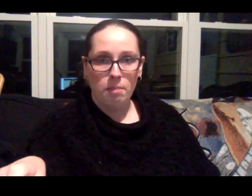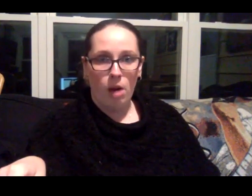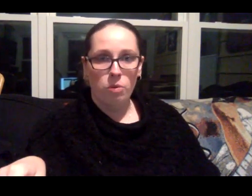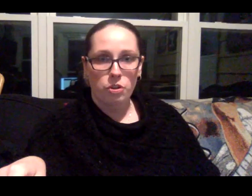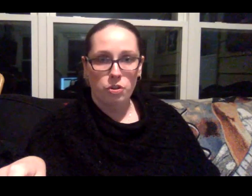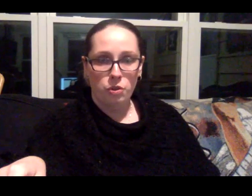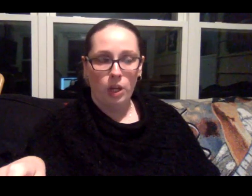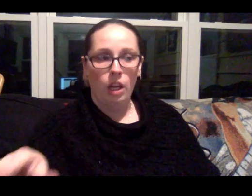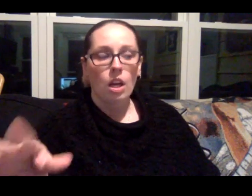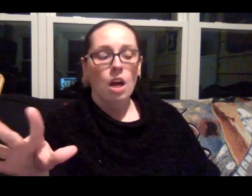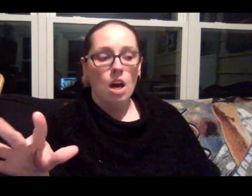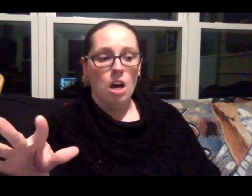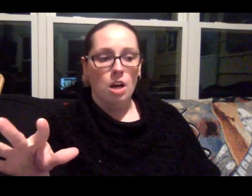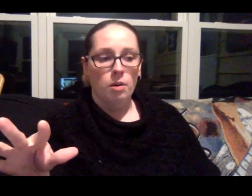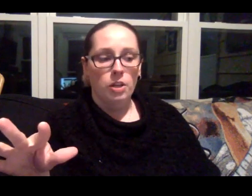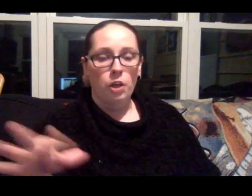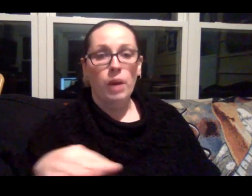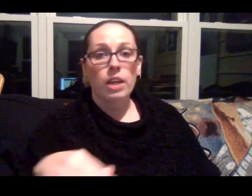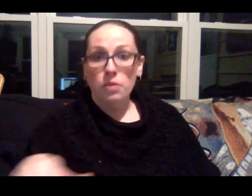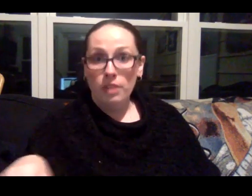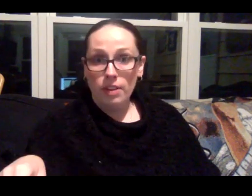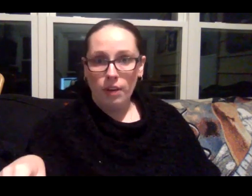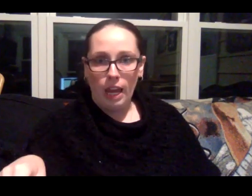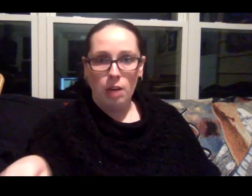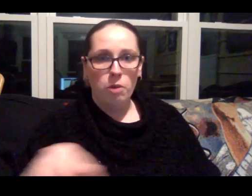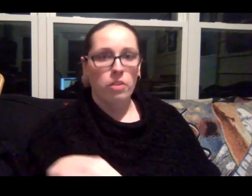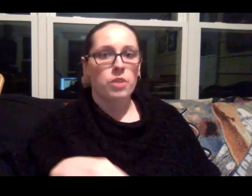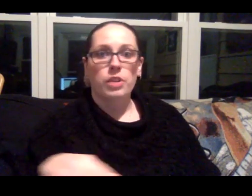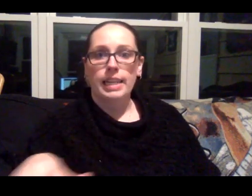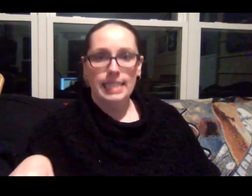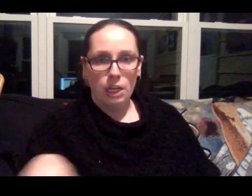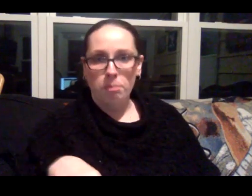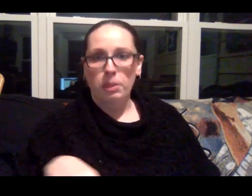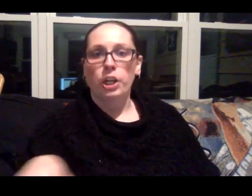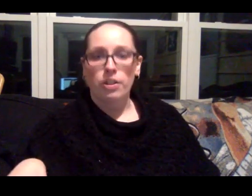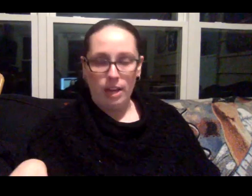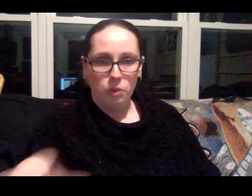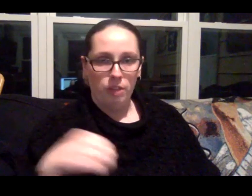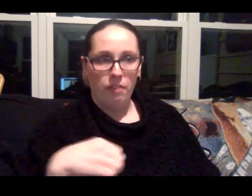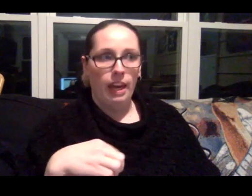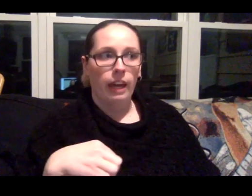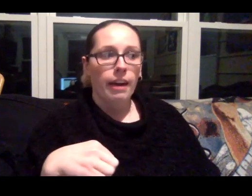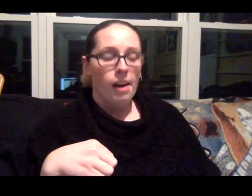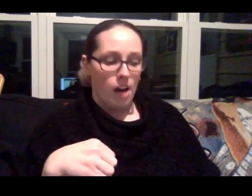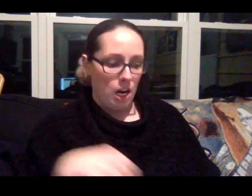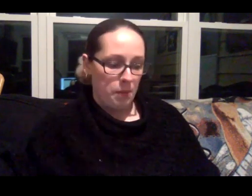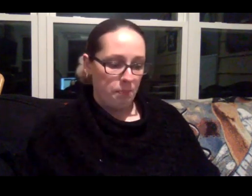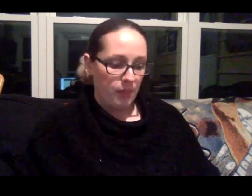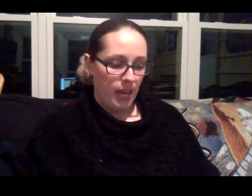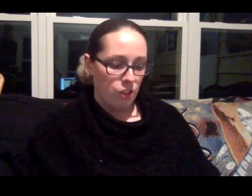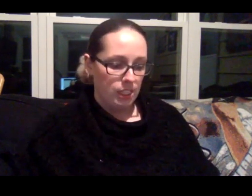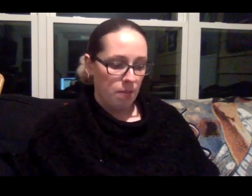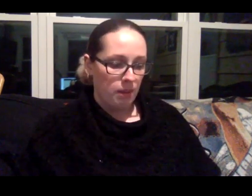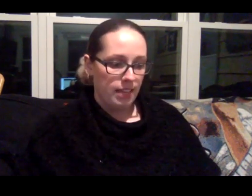about the student, uh, you know, not using their name, whether they use an ID number, that sort of thing, um,